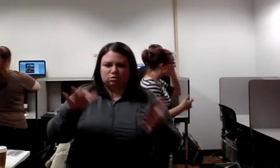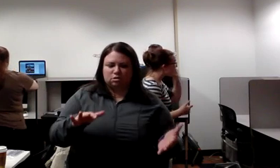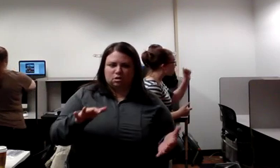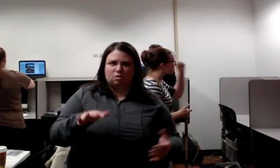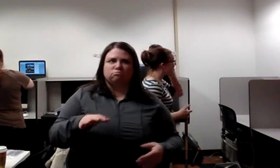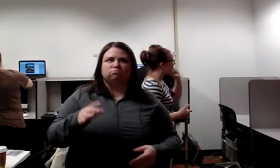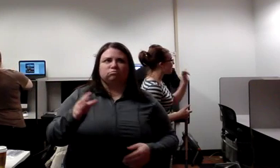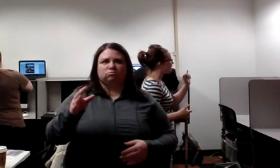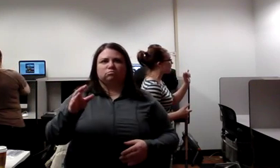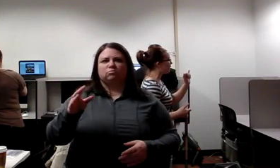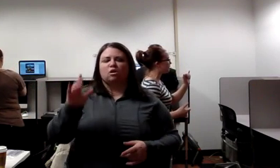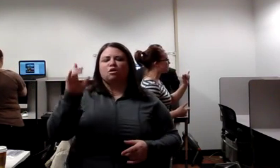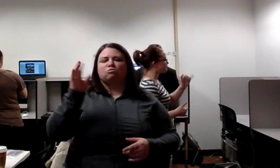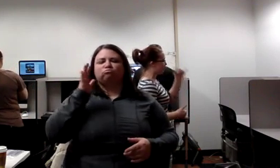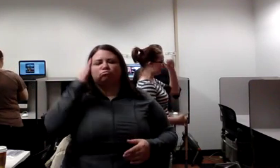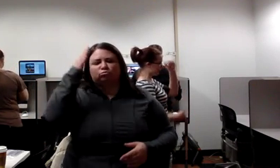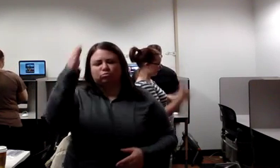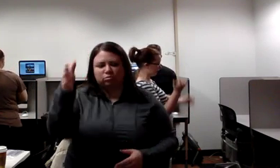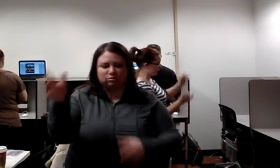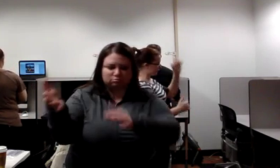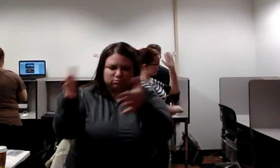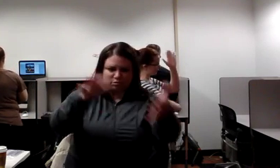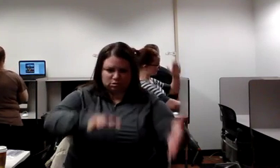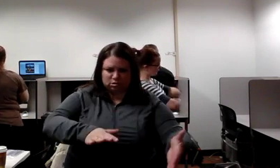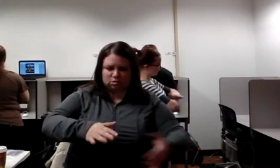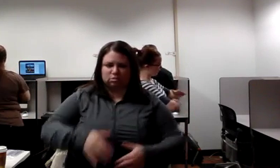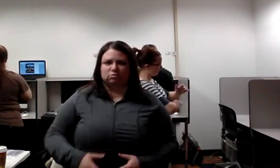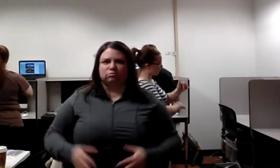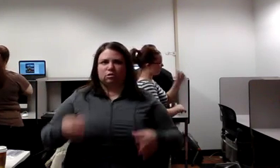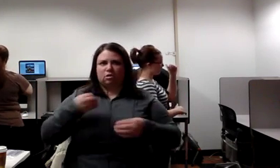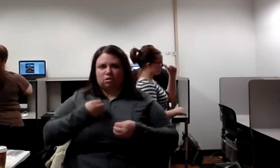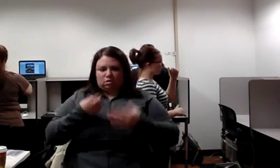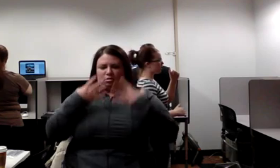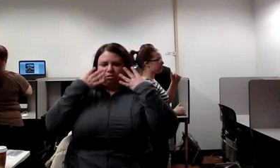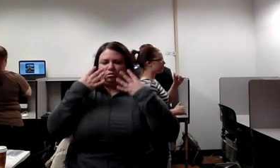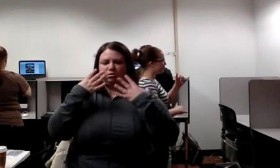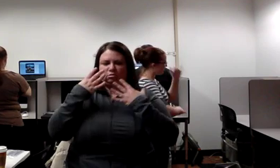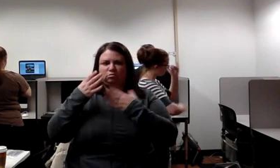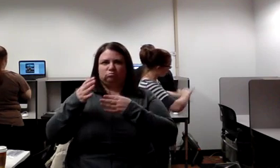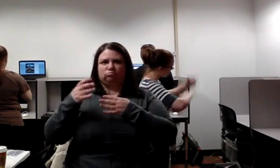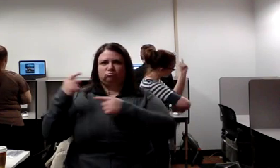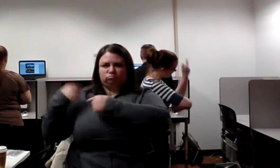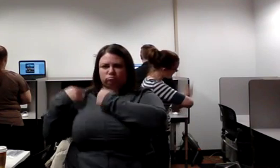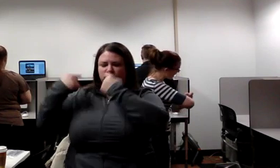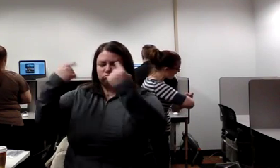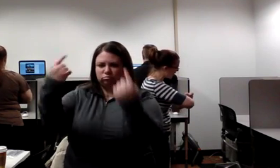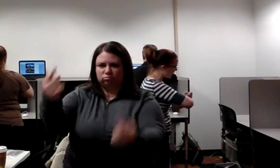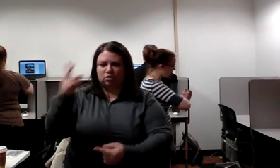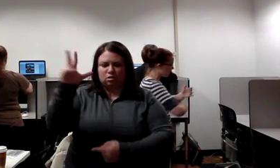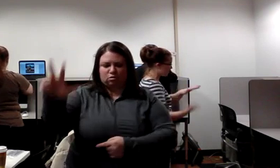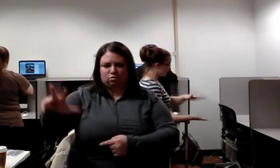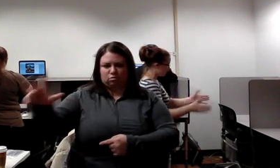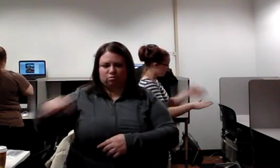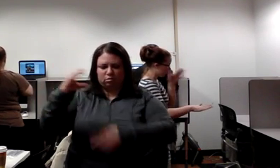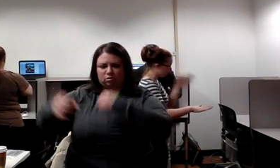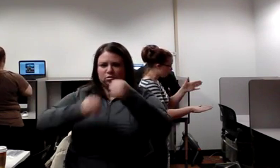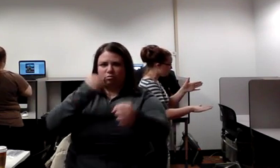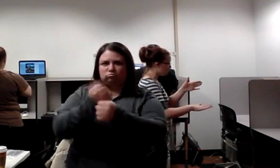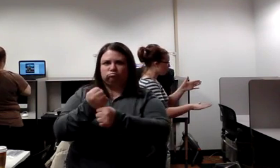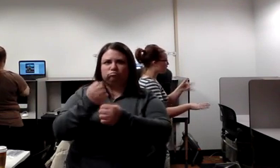It made an impression on me, and since then, for the past 33 years, I've looked in the mirror every morning and asked myself, if